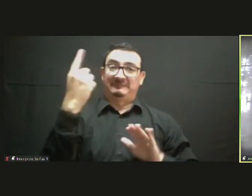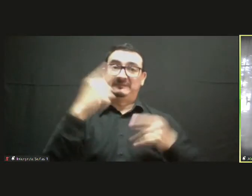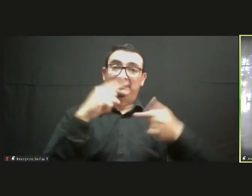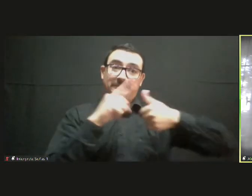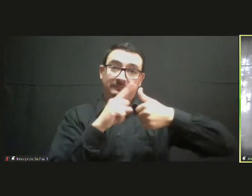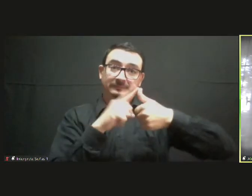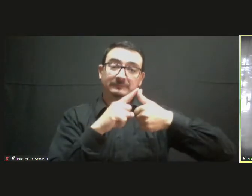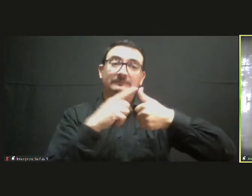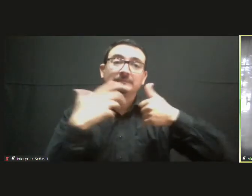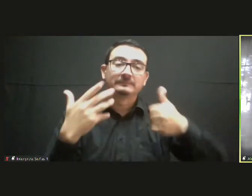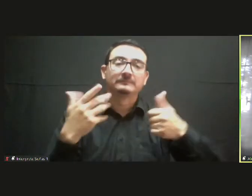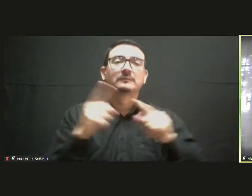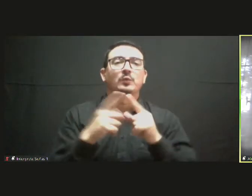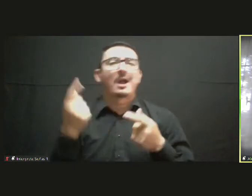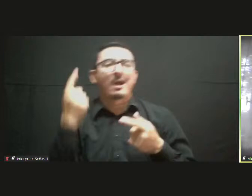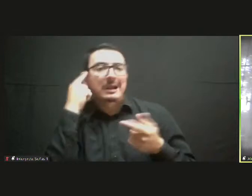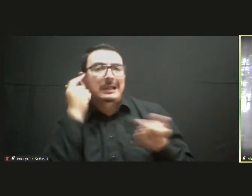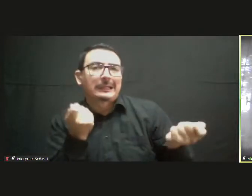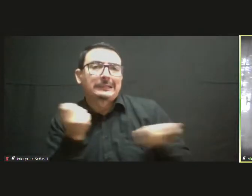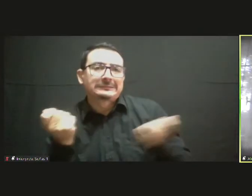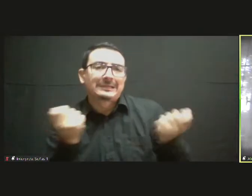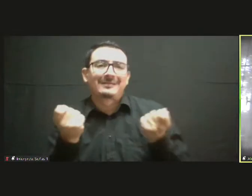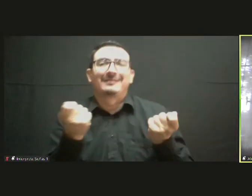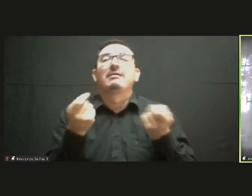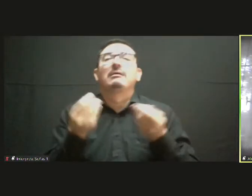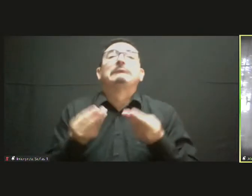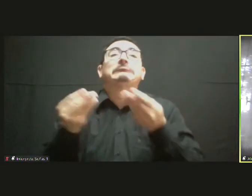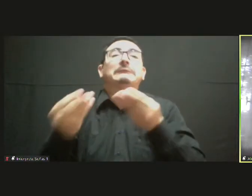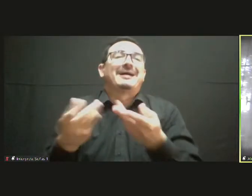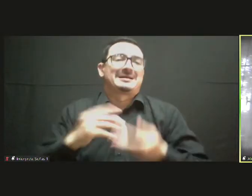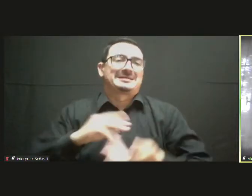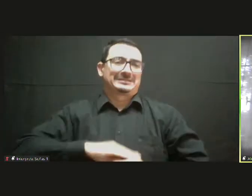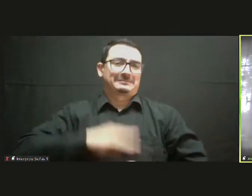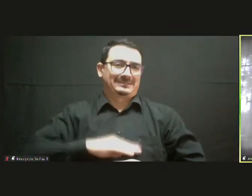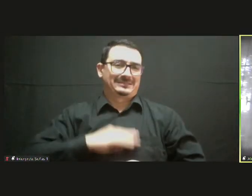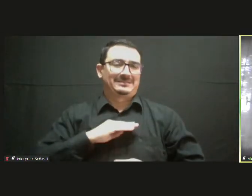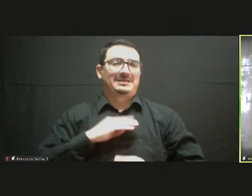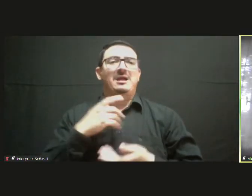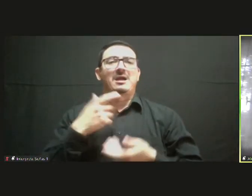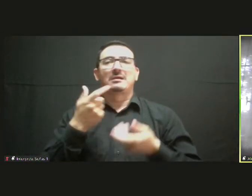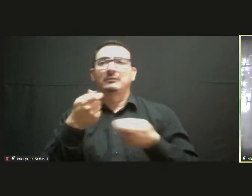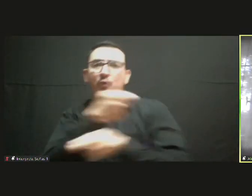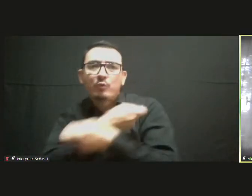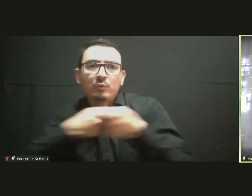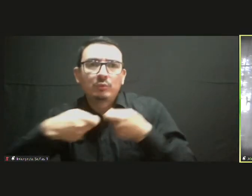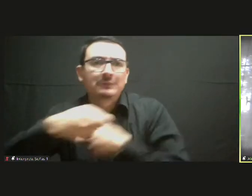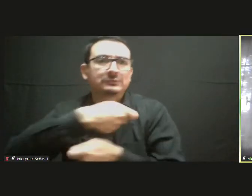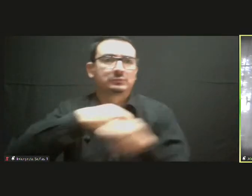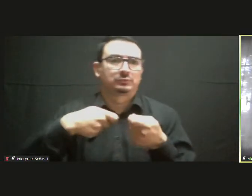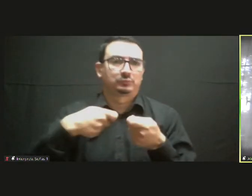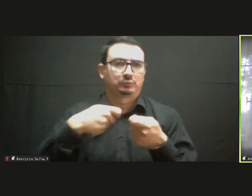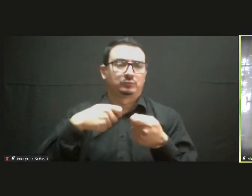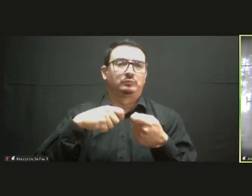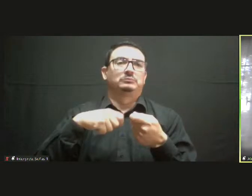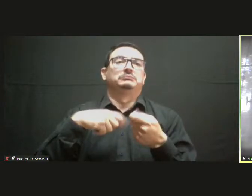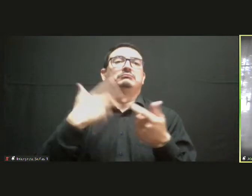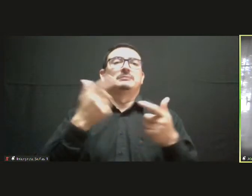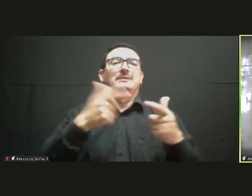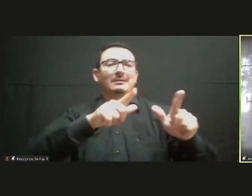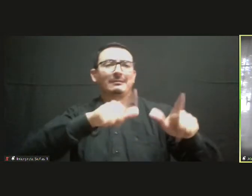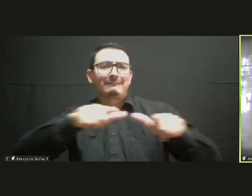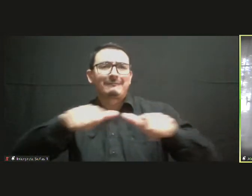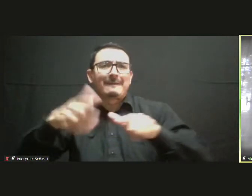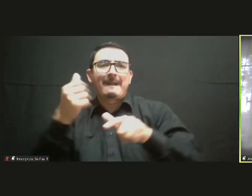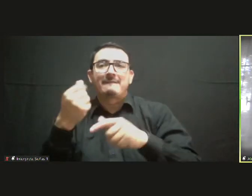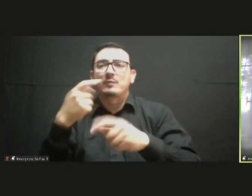training workshops for women, conducting surveys to produce concrete figures on the impact of